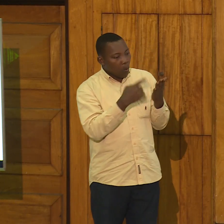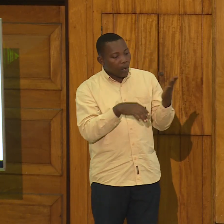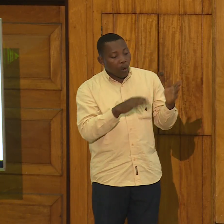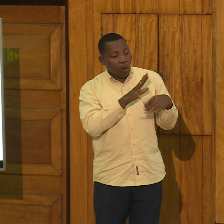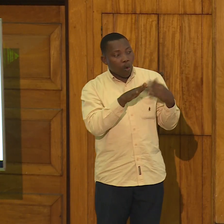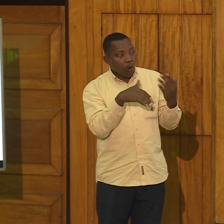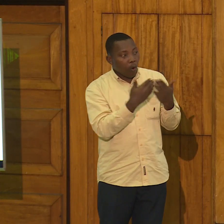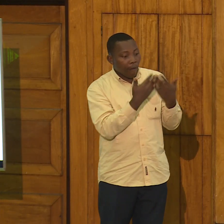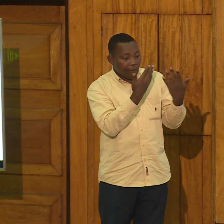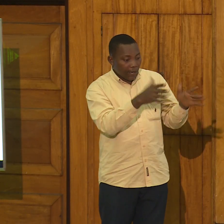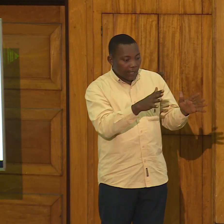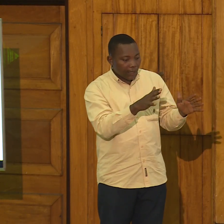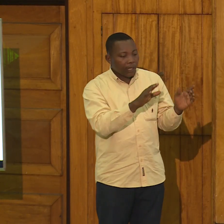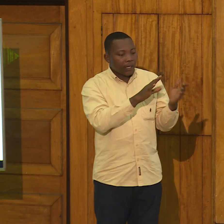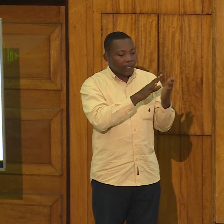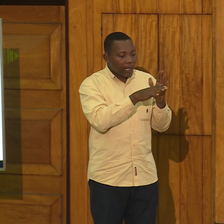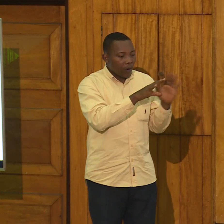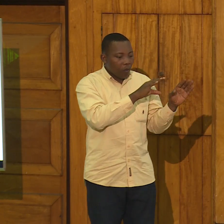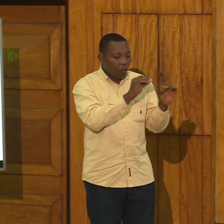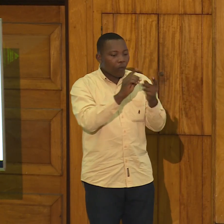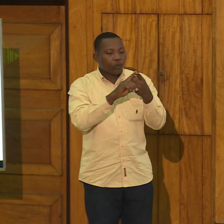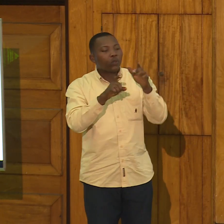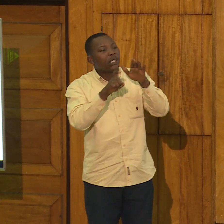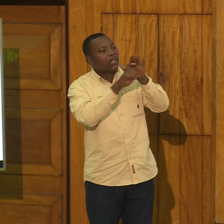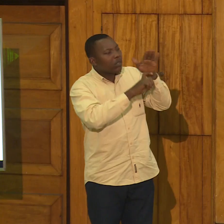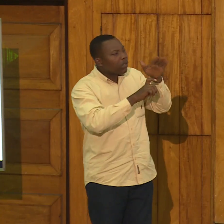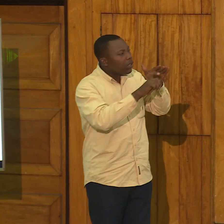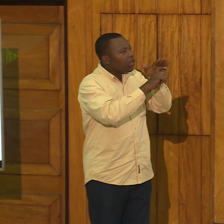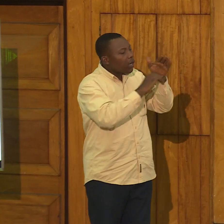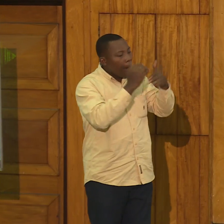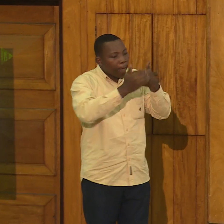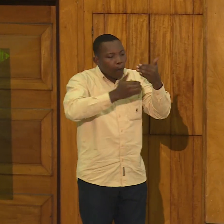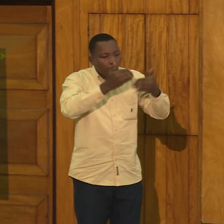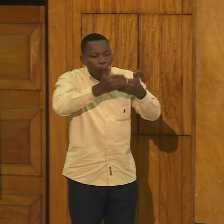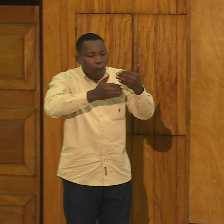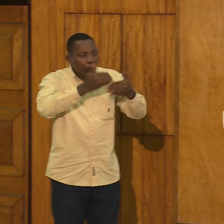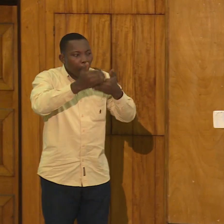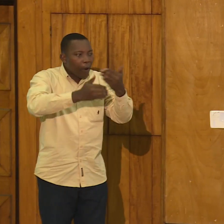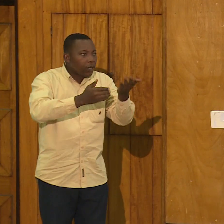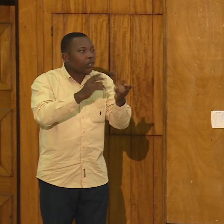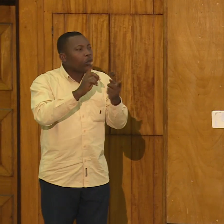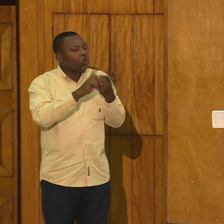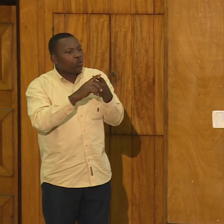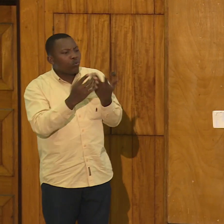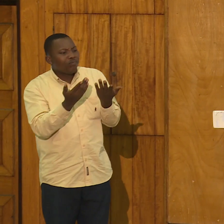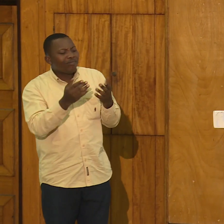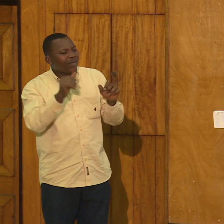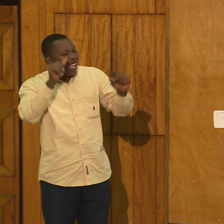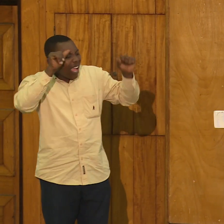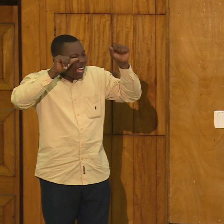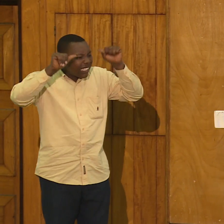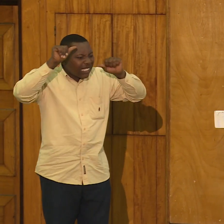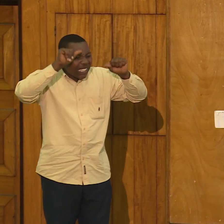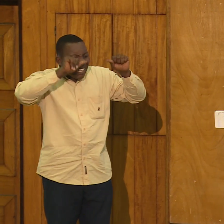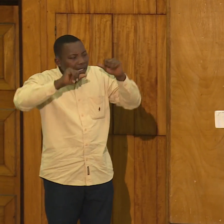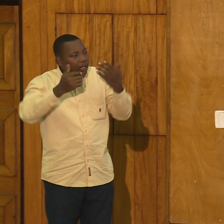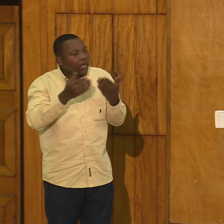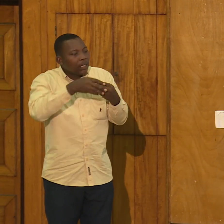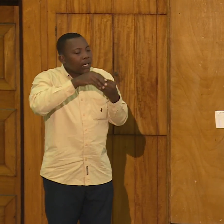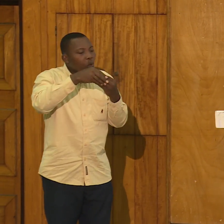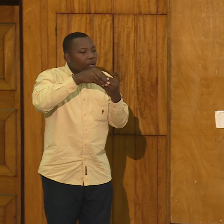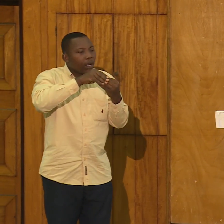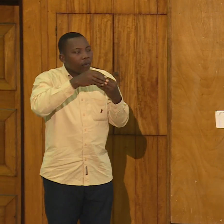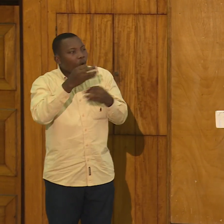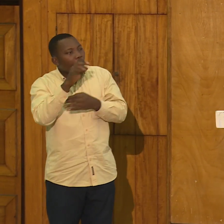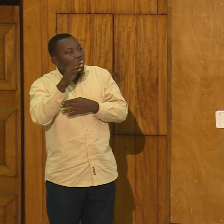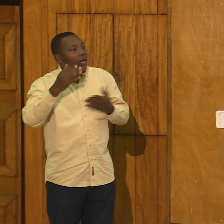through the screening process I was talking about. That tool now that will assess the vulnerability of the adolescent